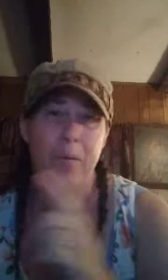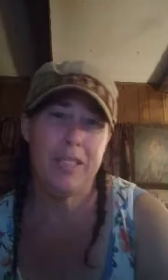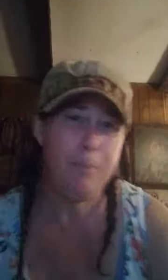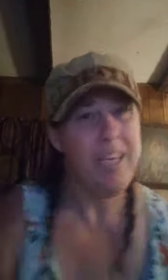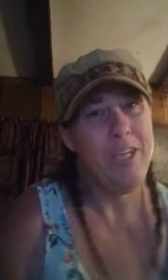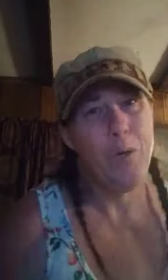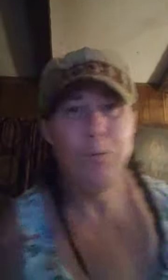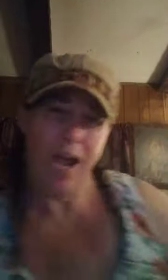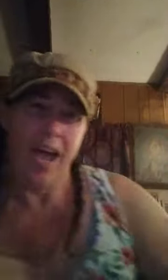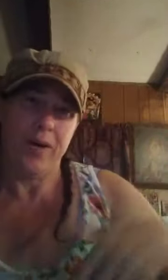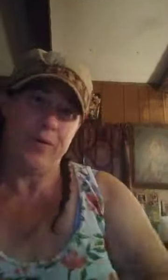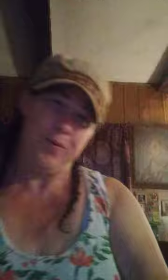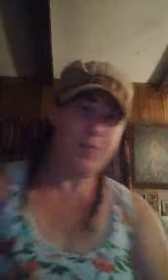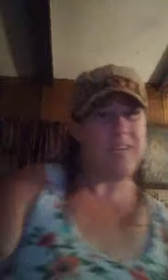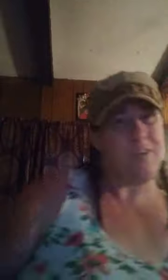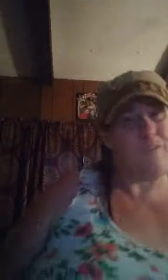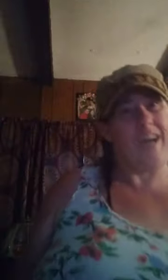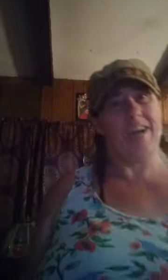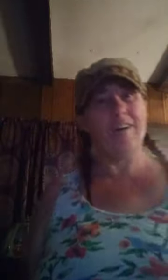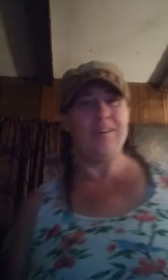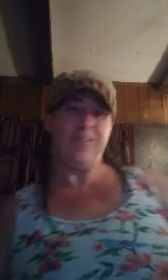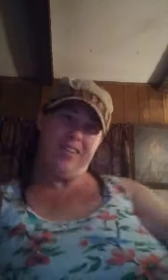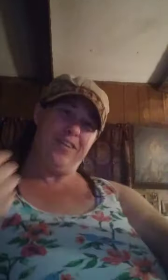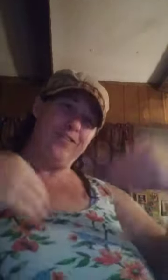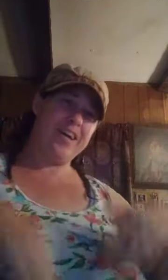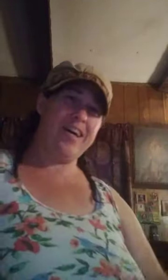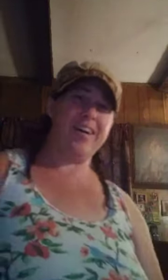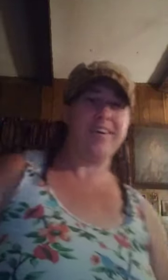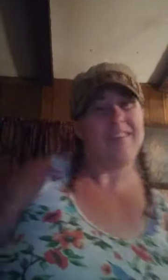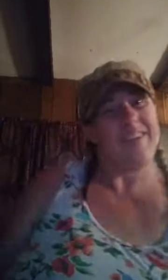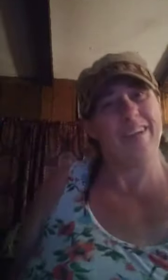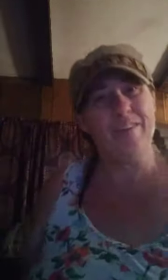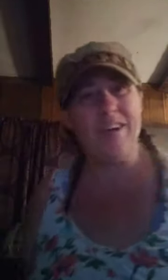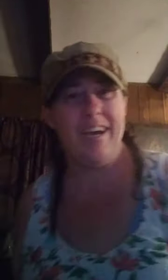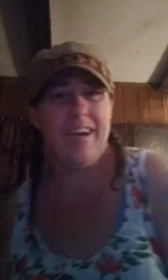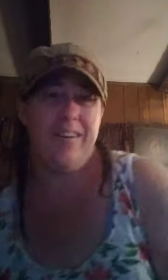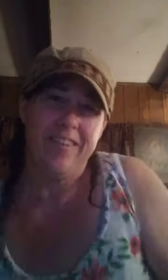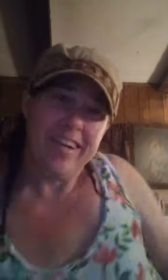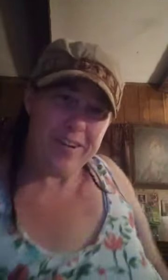Always be around and around and around and around and around and around.